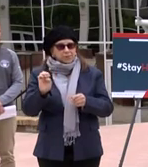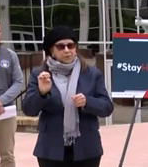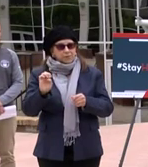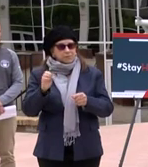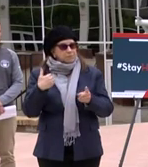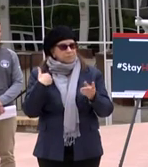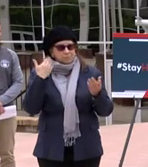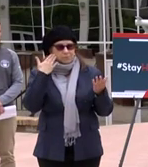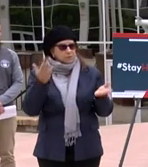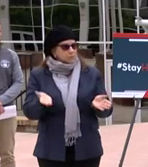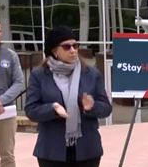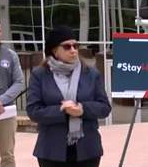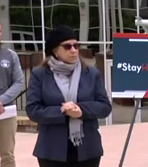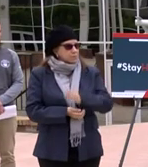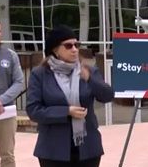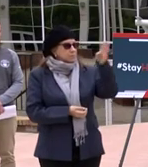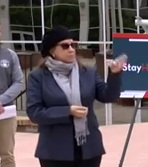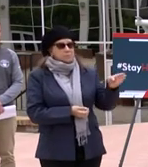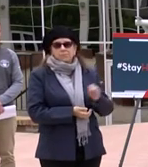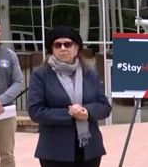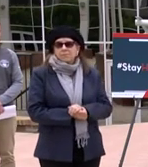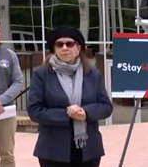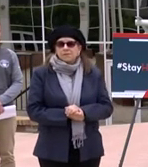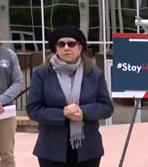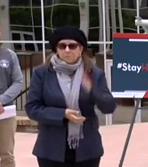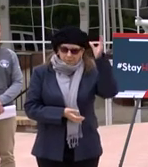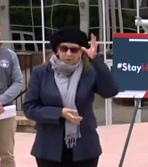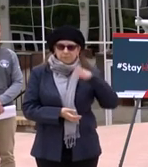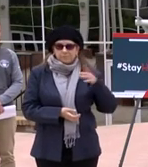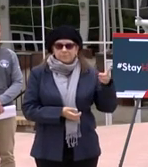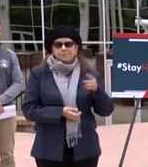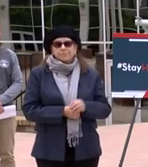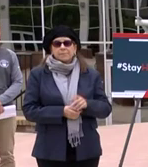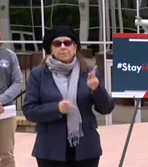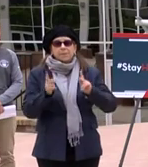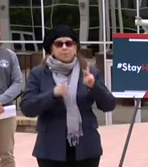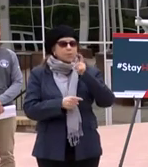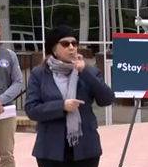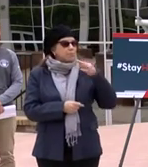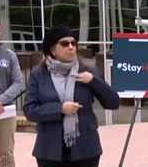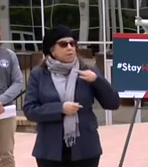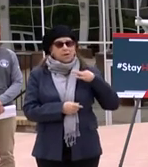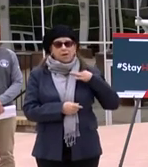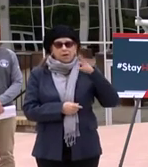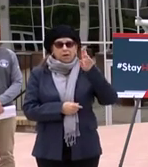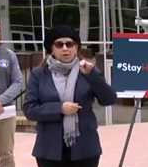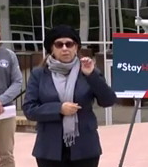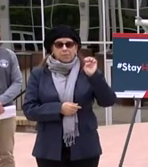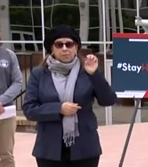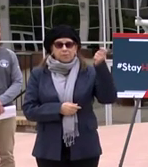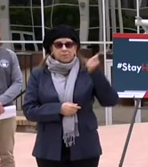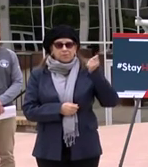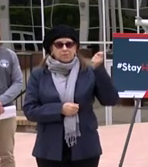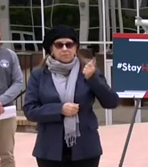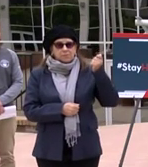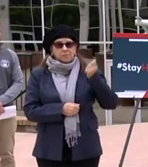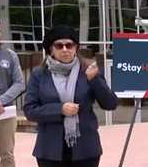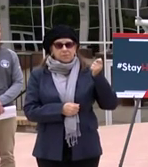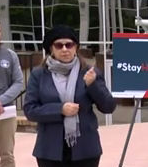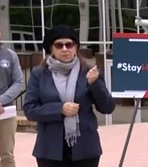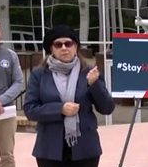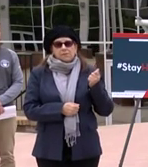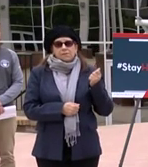unemployment benefits try and adhere to the advice to answer honestly when asked about the searching for work requirement, but they also